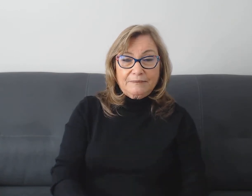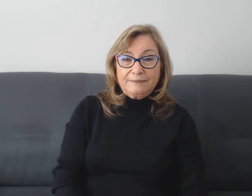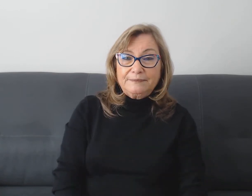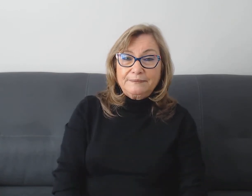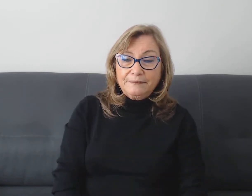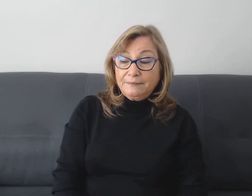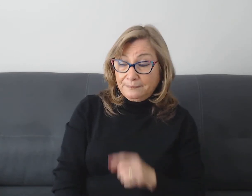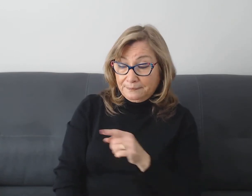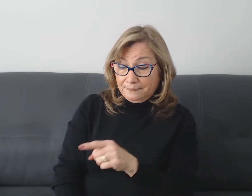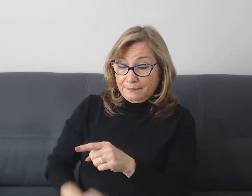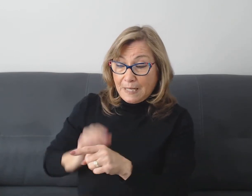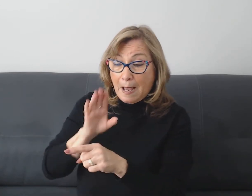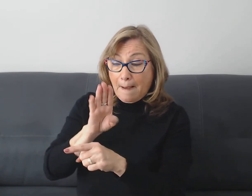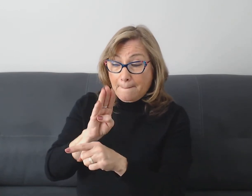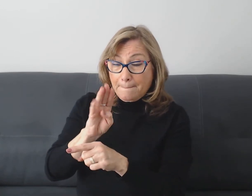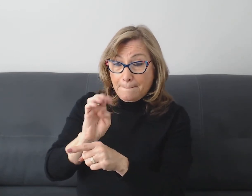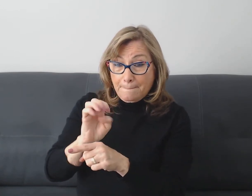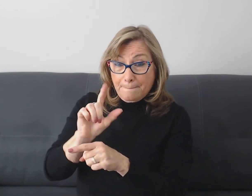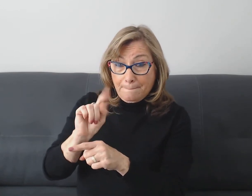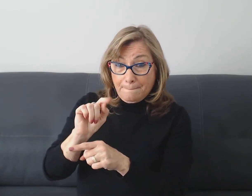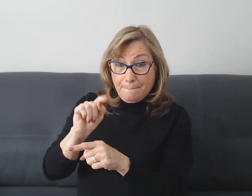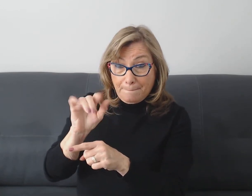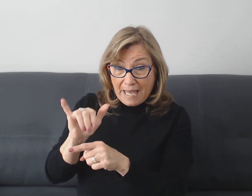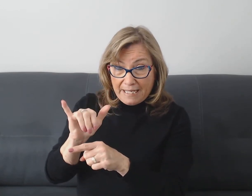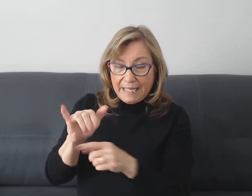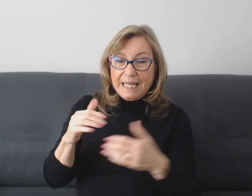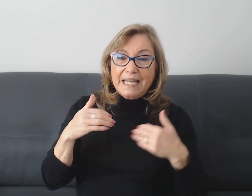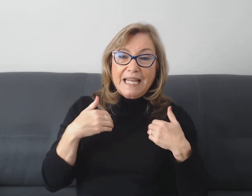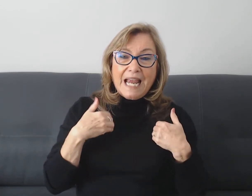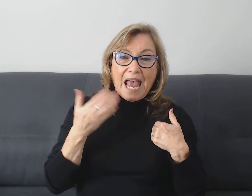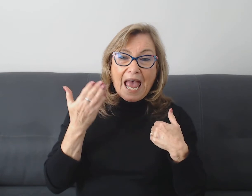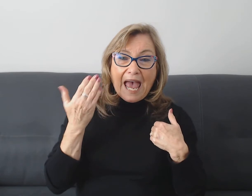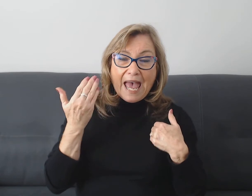Betty had cornflakes for breakfast.